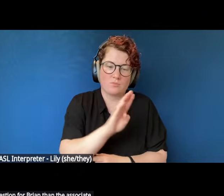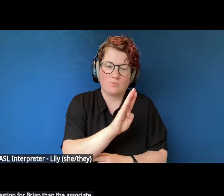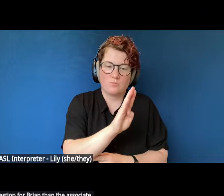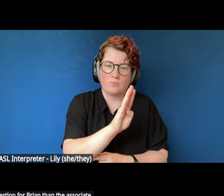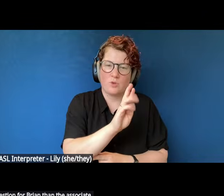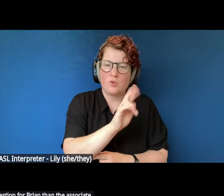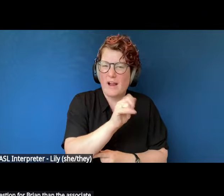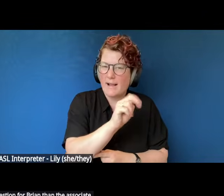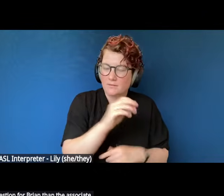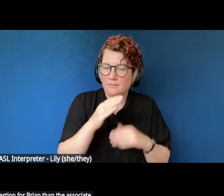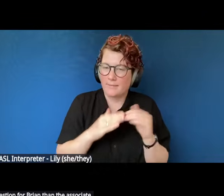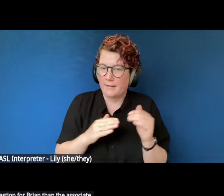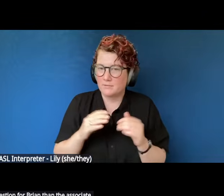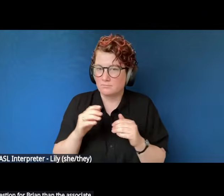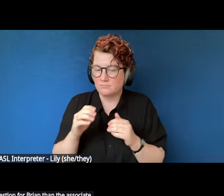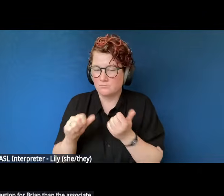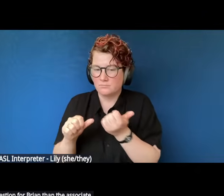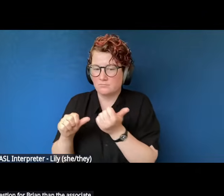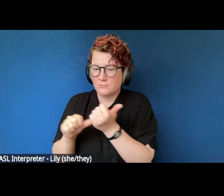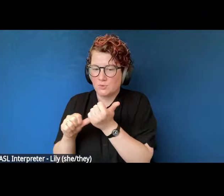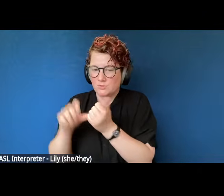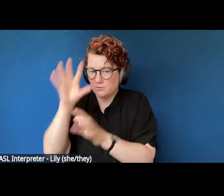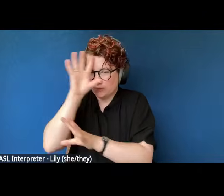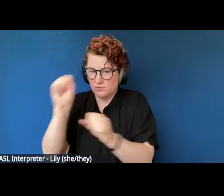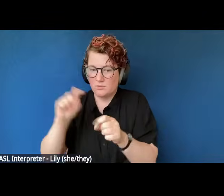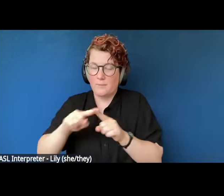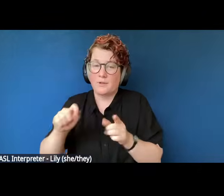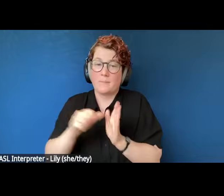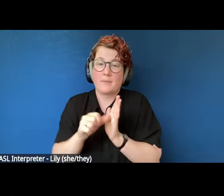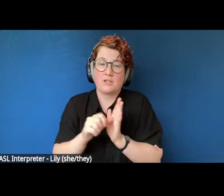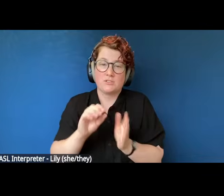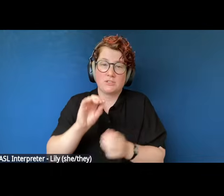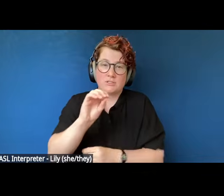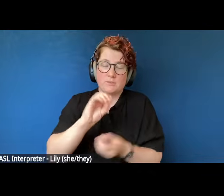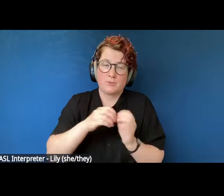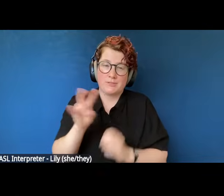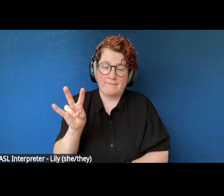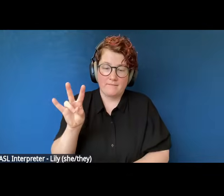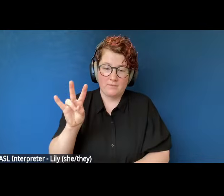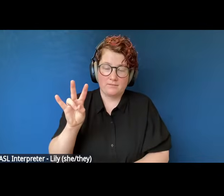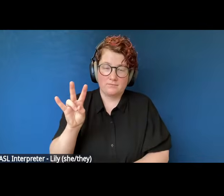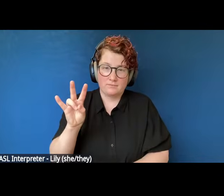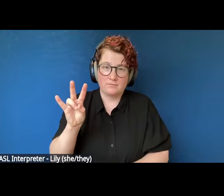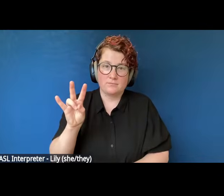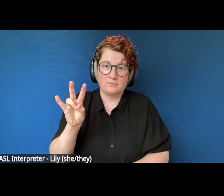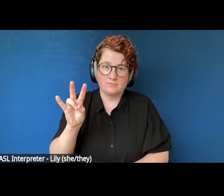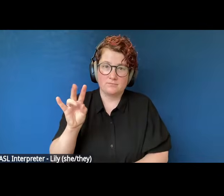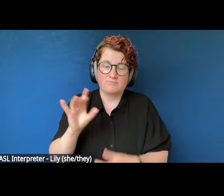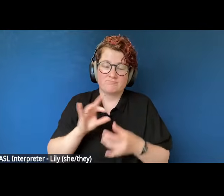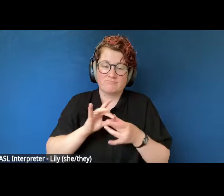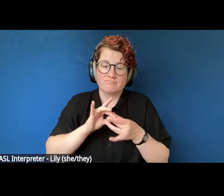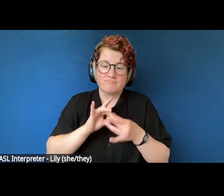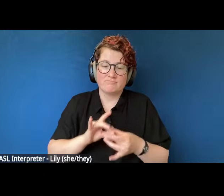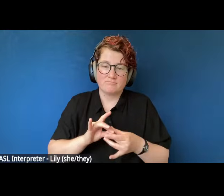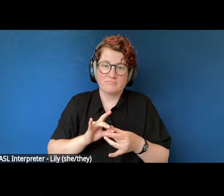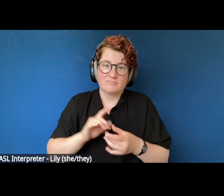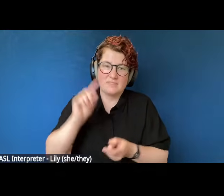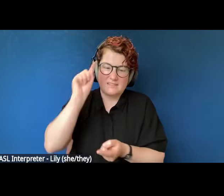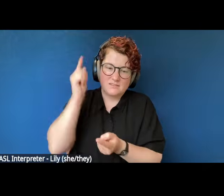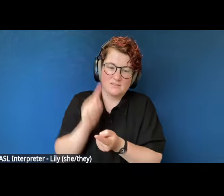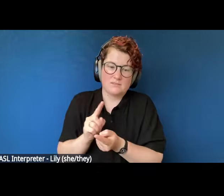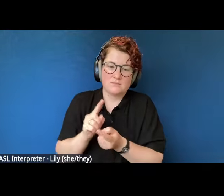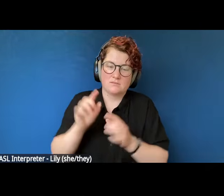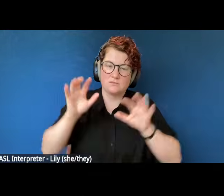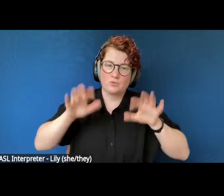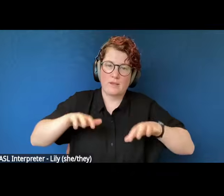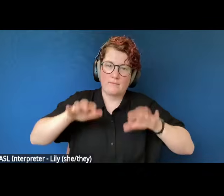page 7, it notes that due to the lack of rainfall in British Columbia 2025,